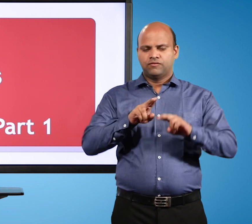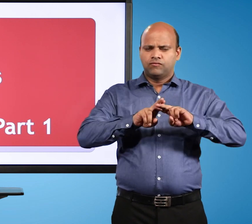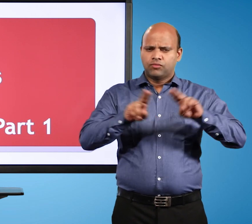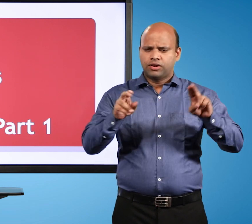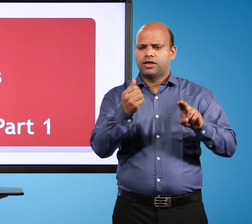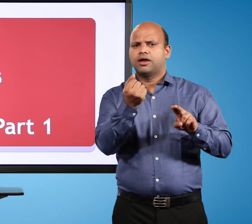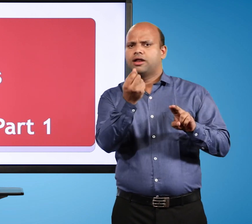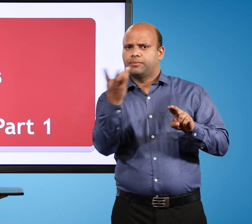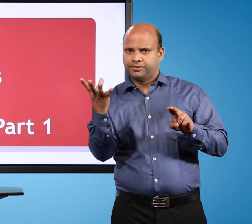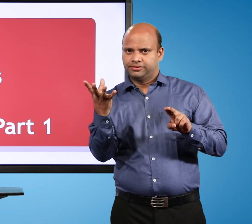Whole Numbers.